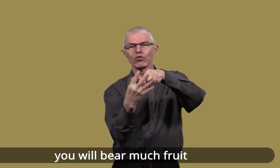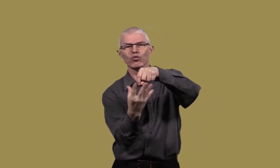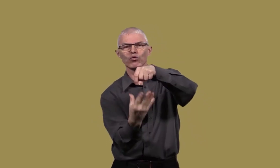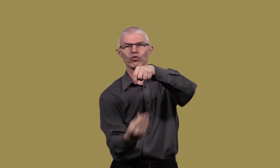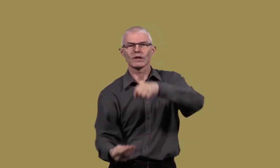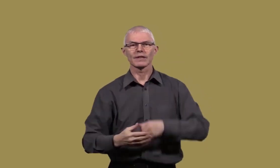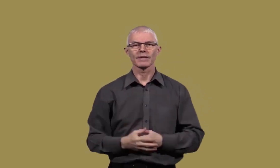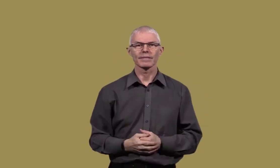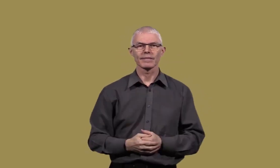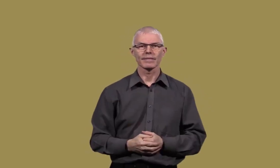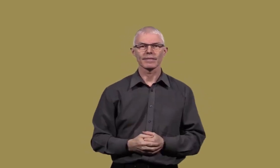fruit.